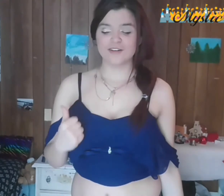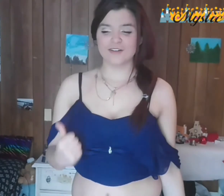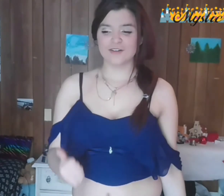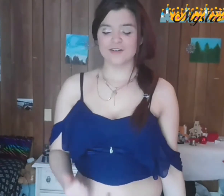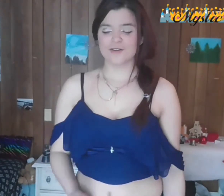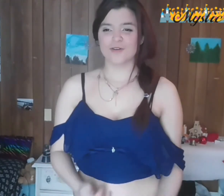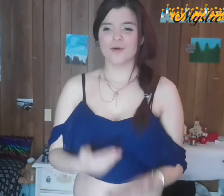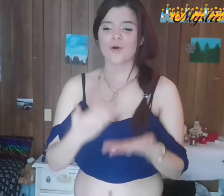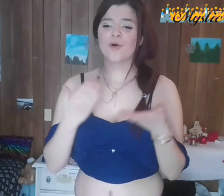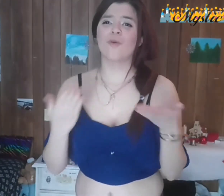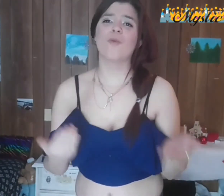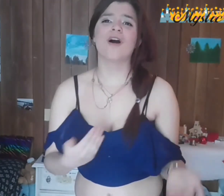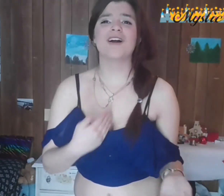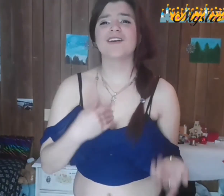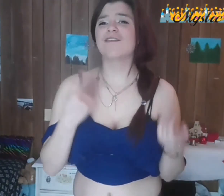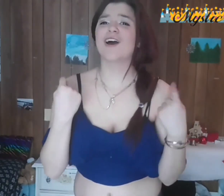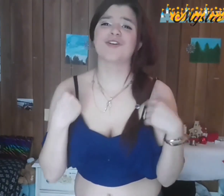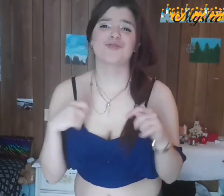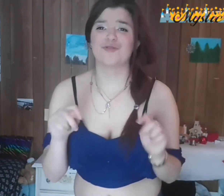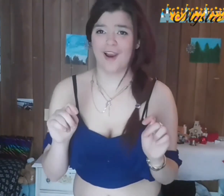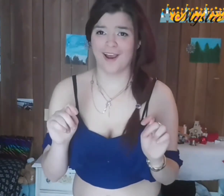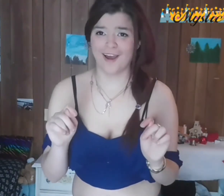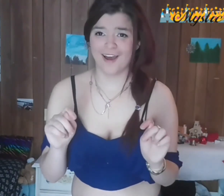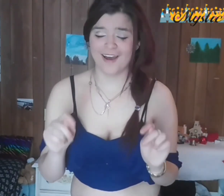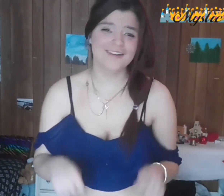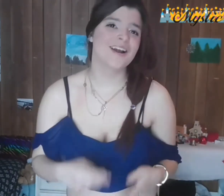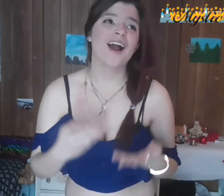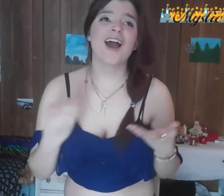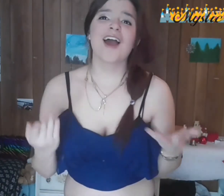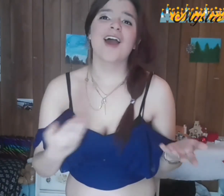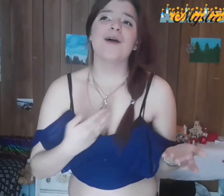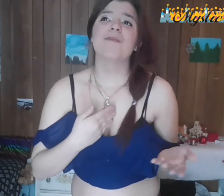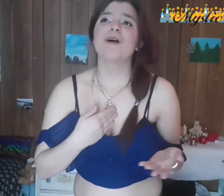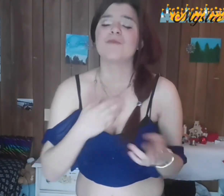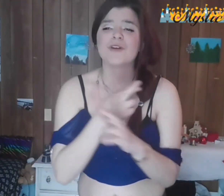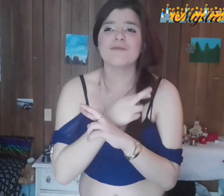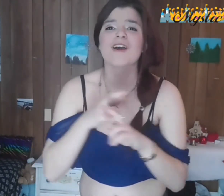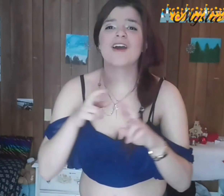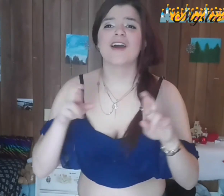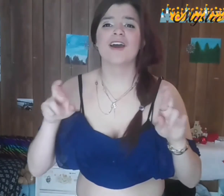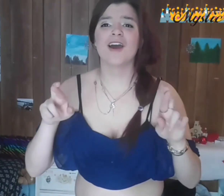What if I tried? Am I prepared?